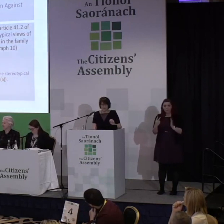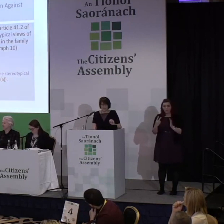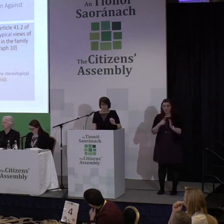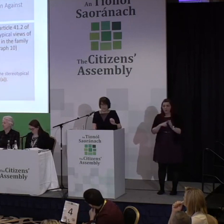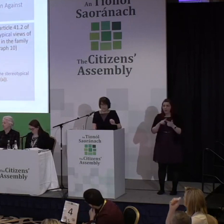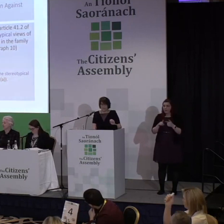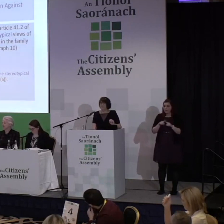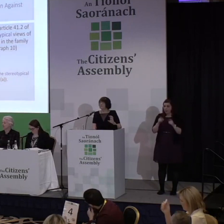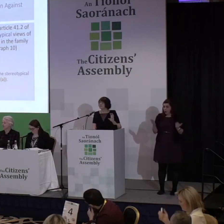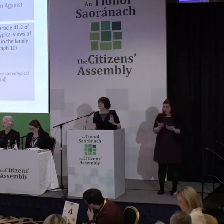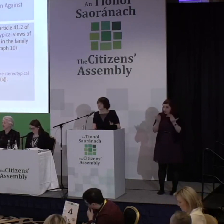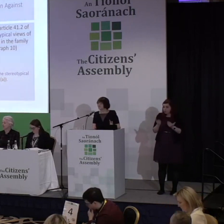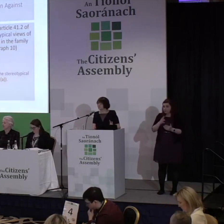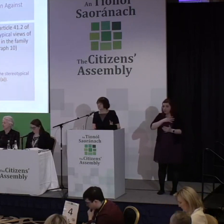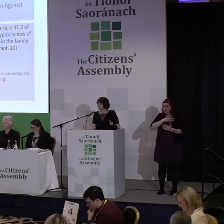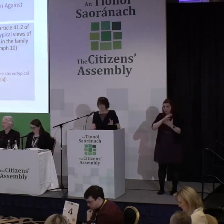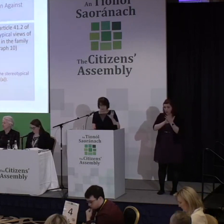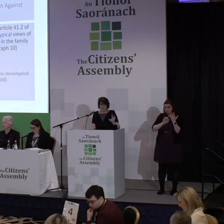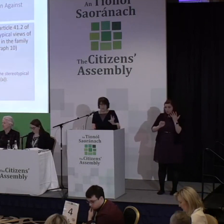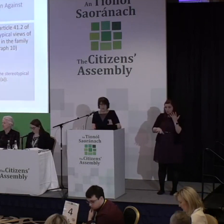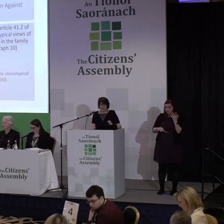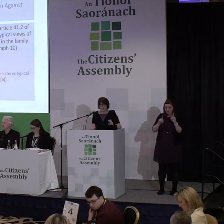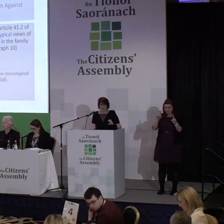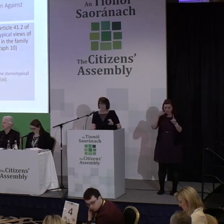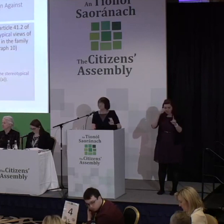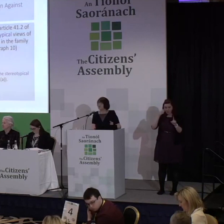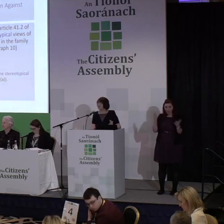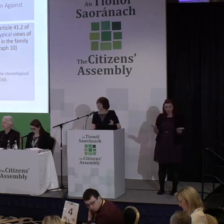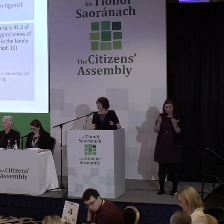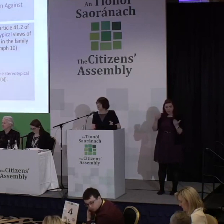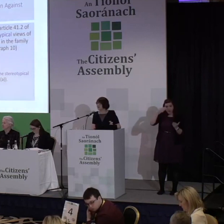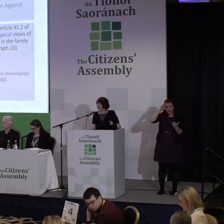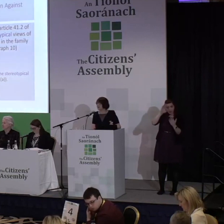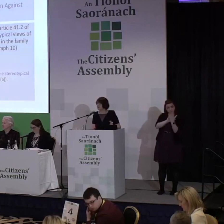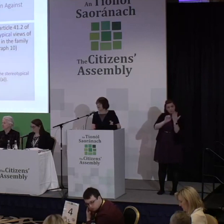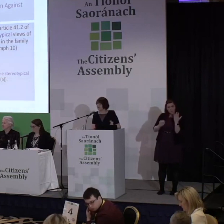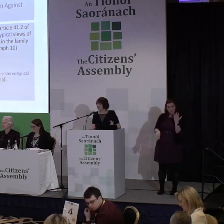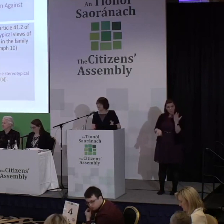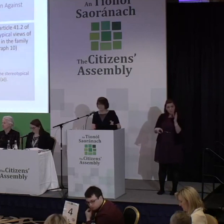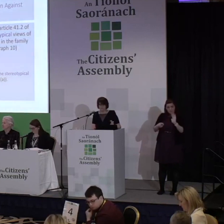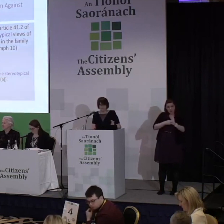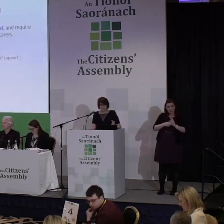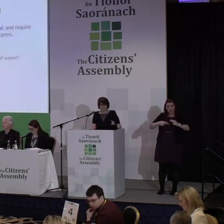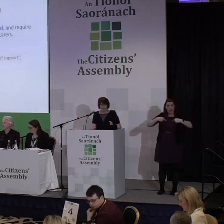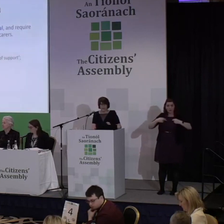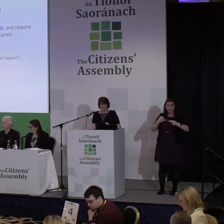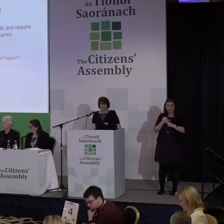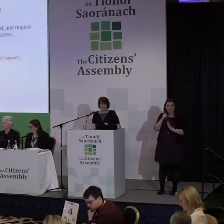and urged the committee to remove this, urged Ireland to remove this stereotypical language.